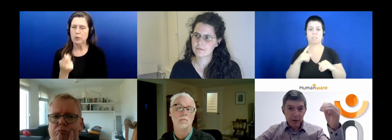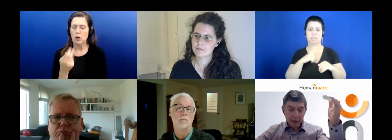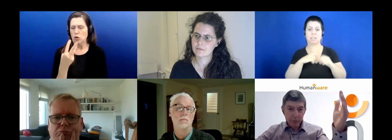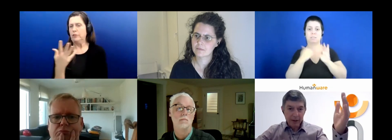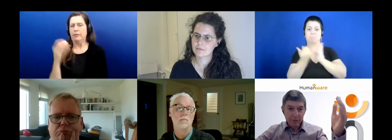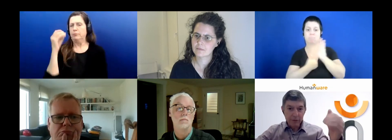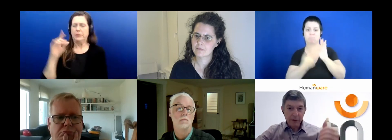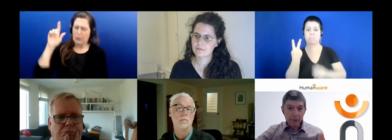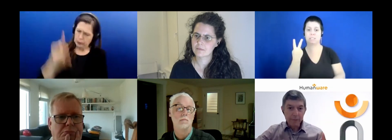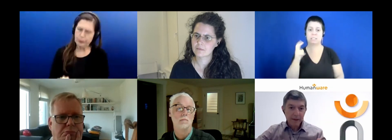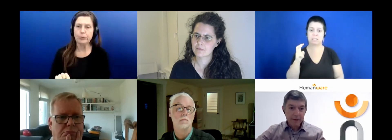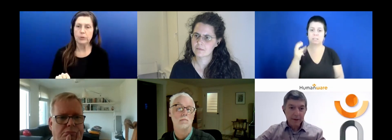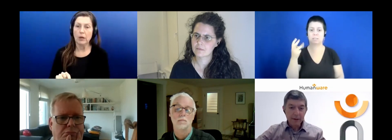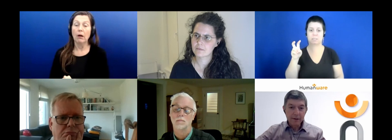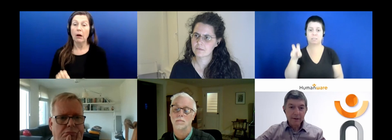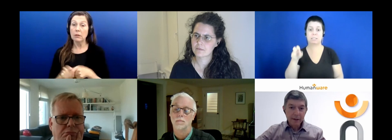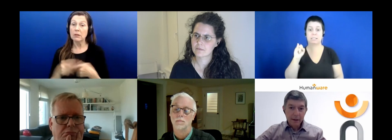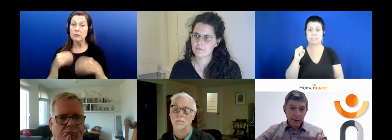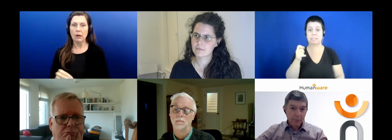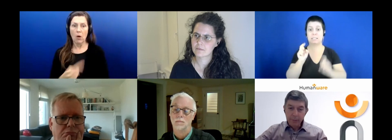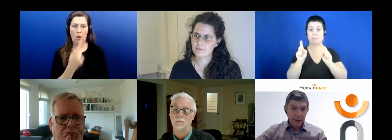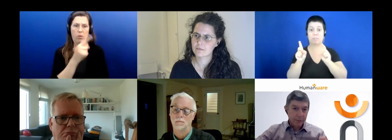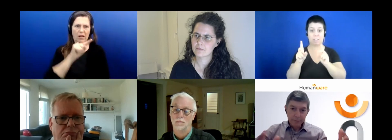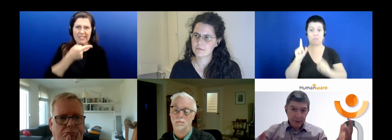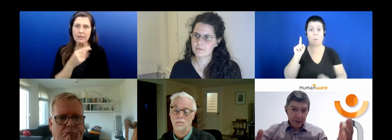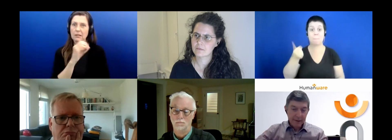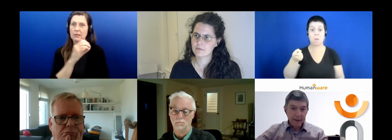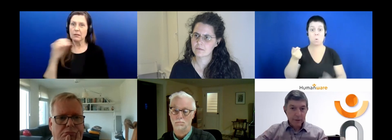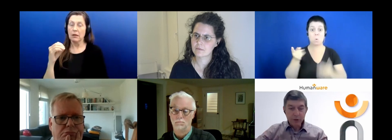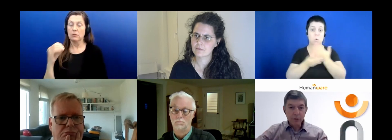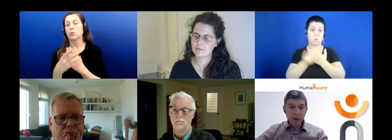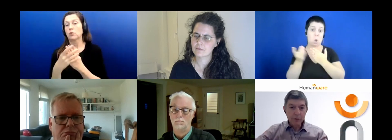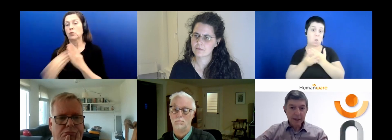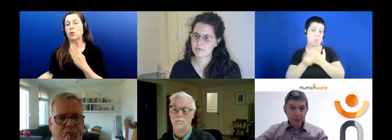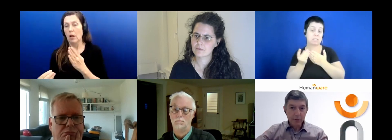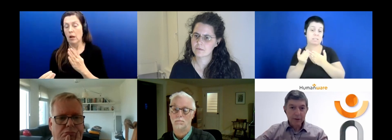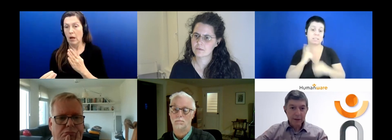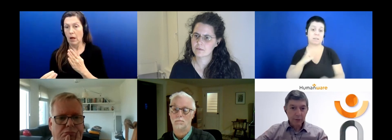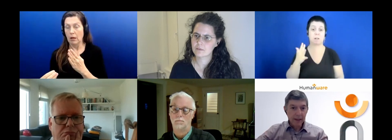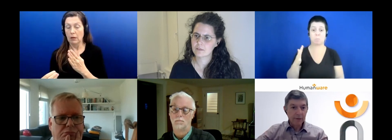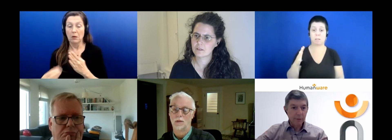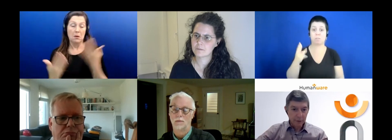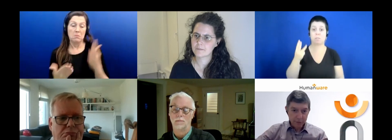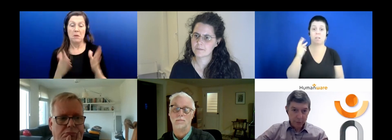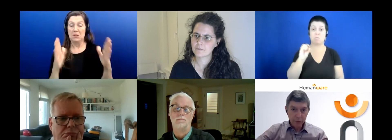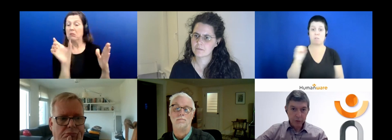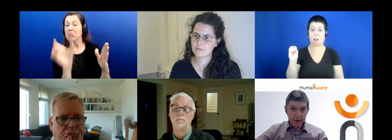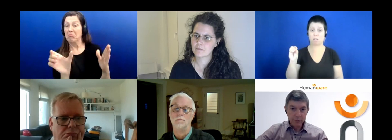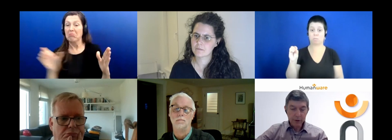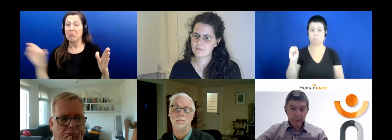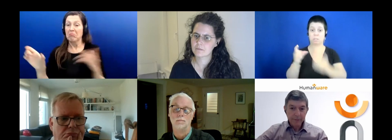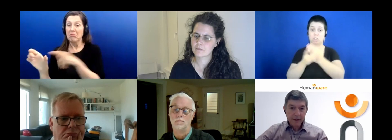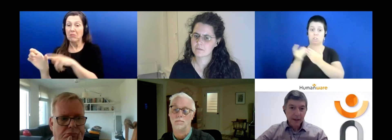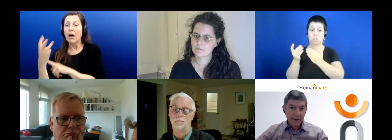sell a product at $1,000, there is about, let's say, $300 that goes into the hands of the